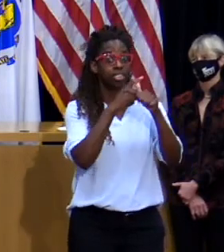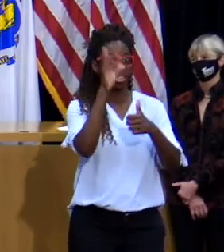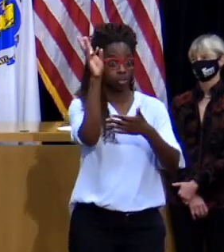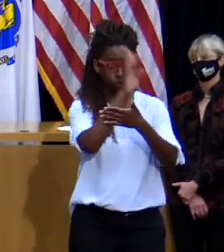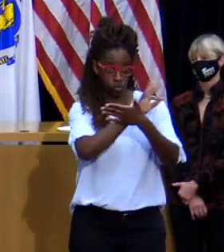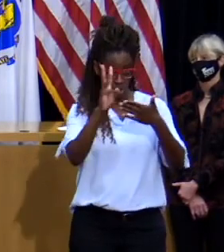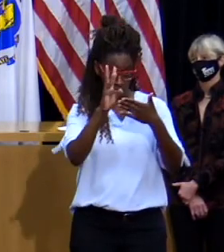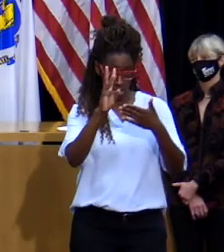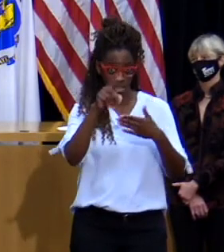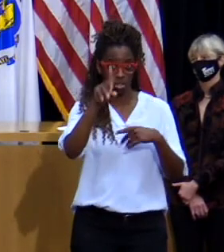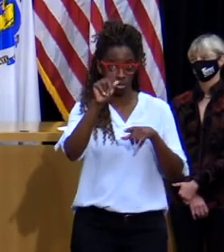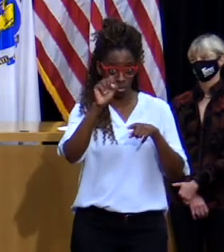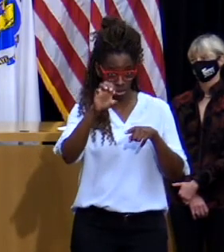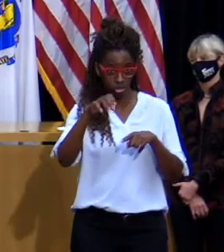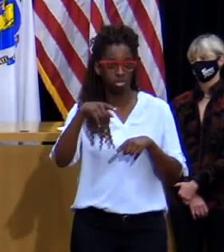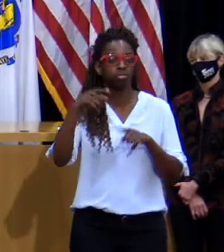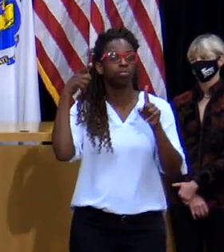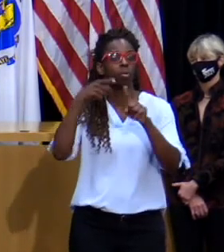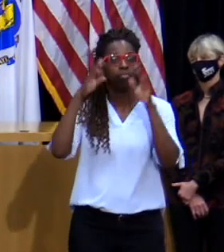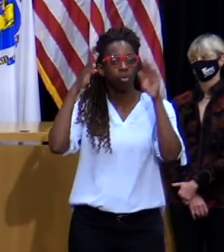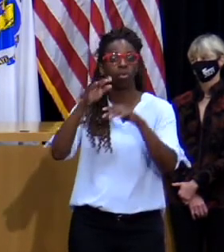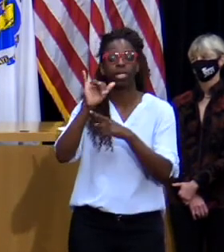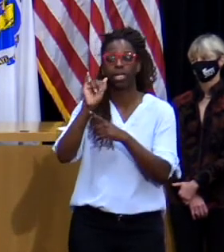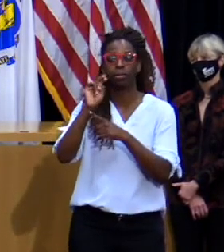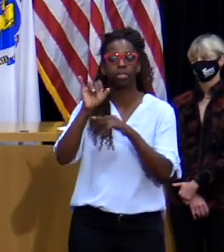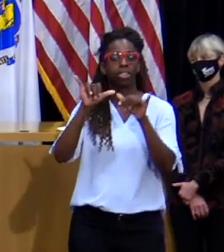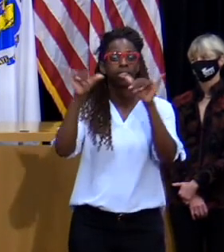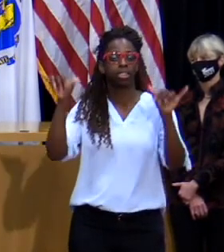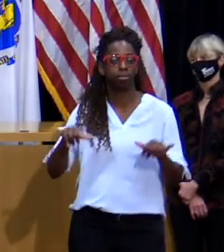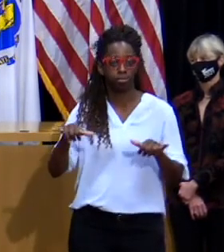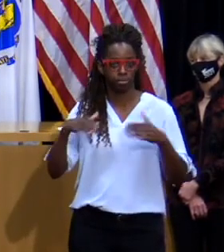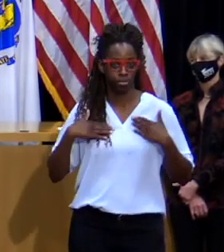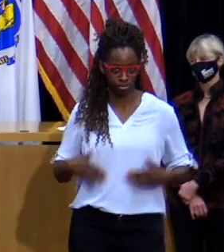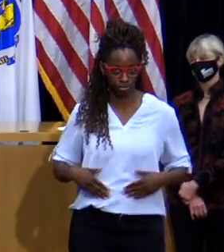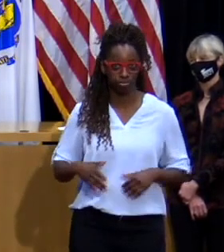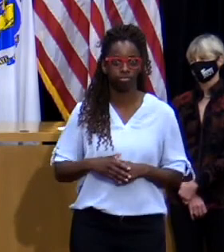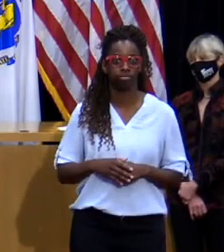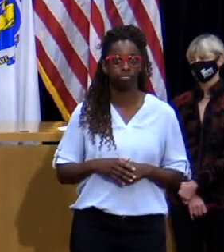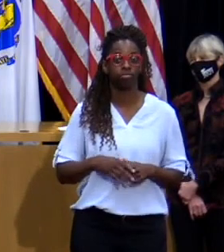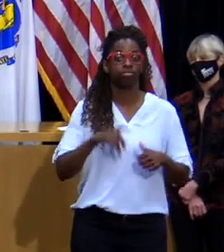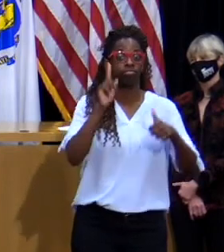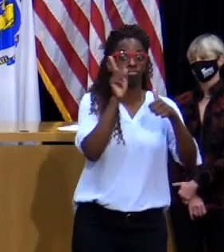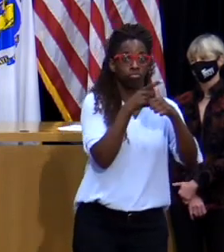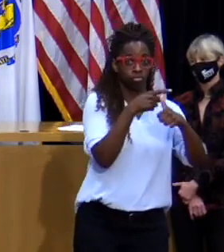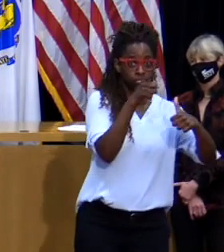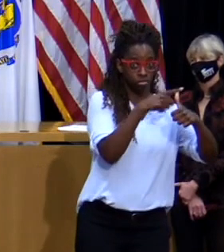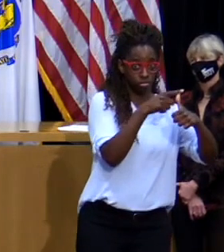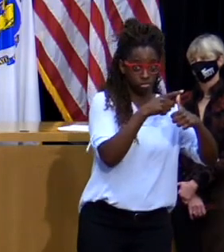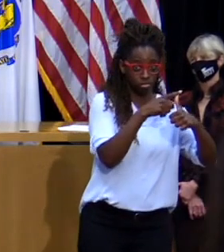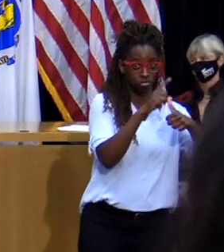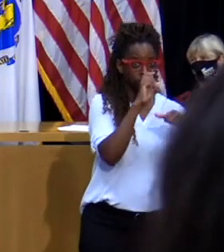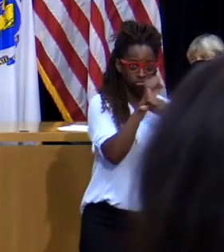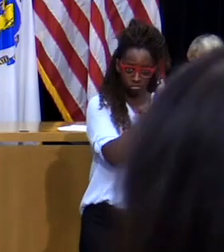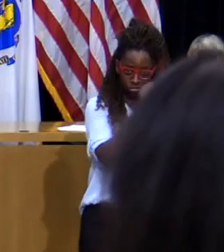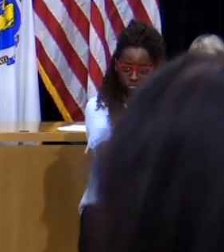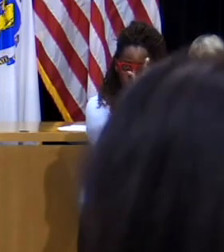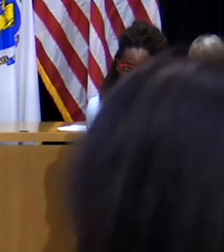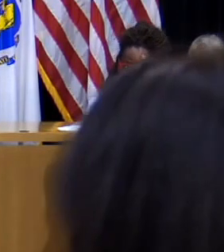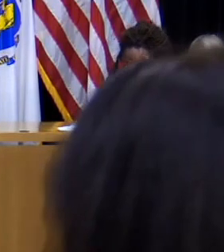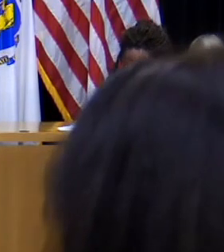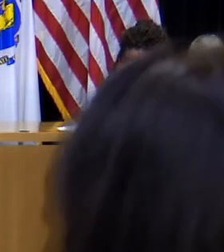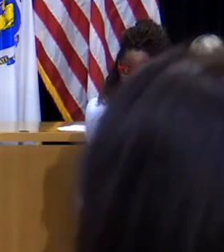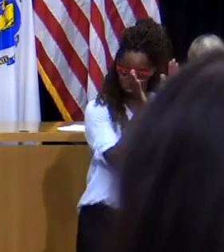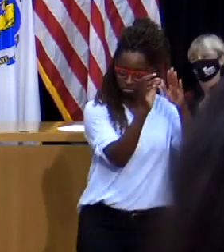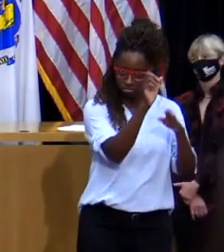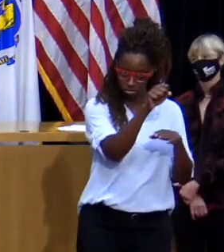from vaccine to vaccine. So for Pfizer, it's 21 days. For Moderna, we believe is 28 days. We're not sure for the others that will come, but almost